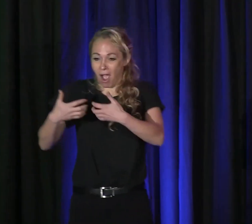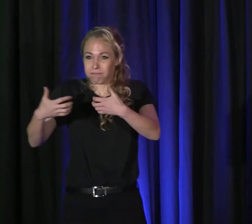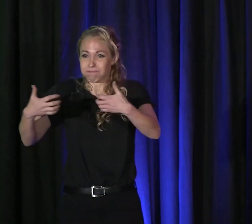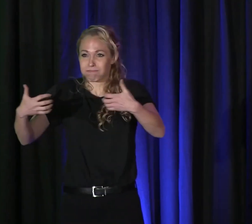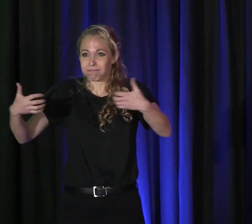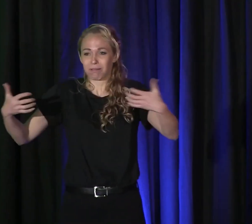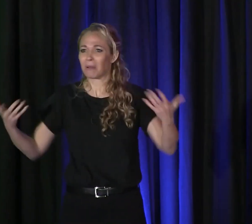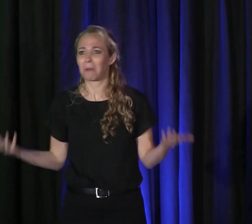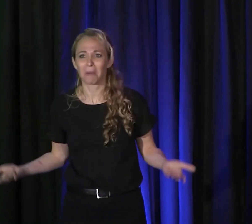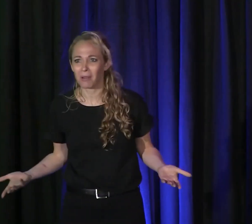judgment,